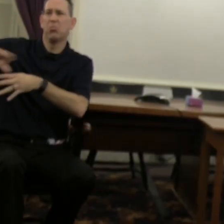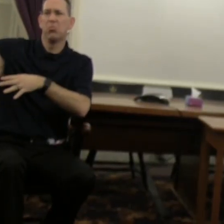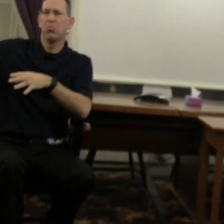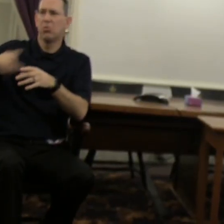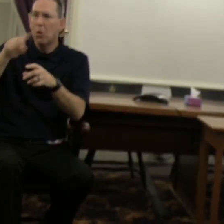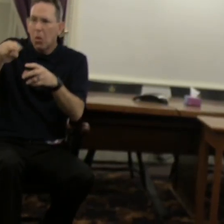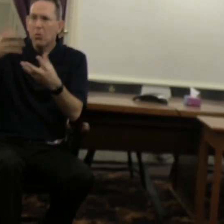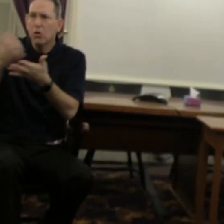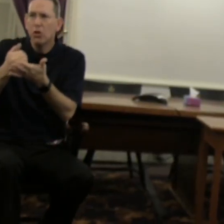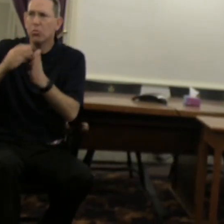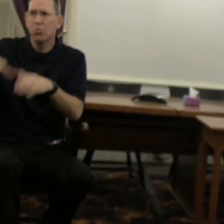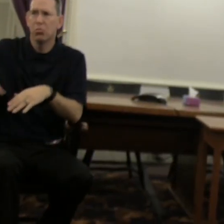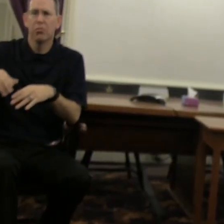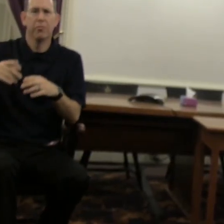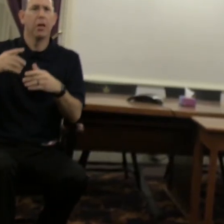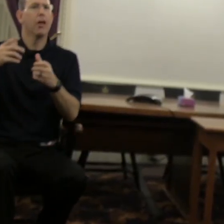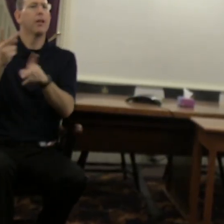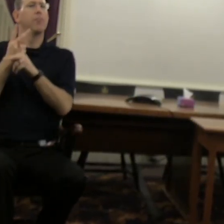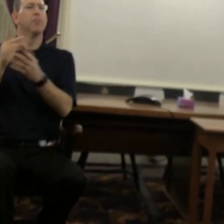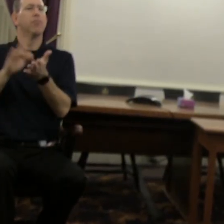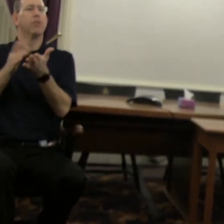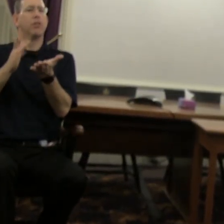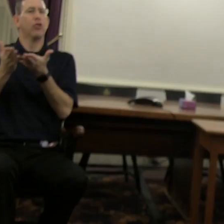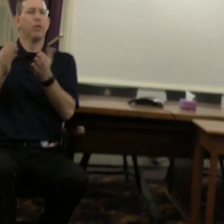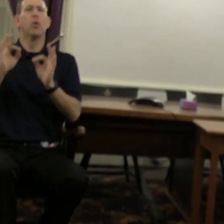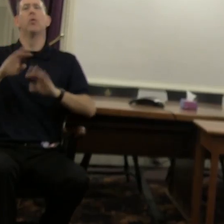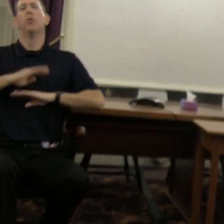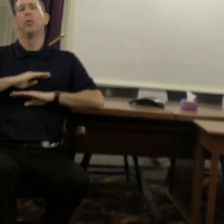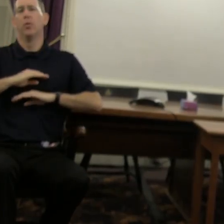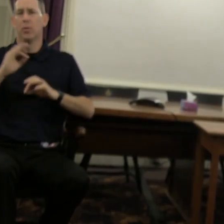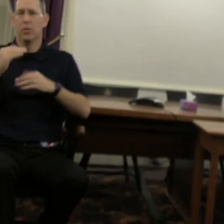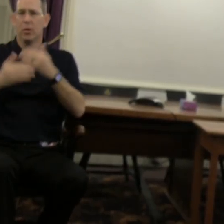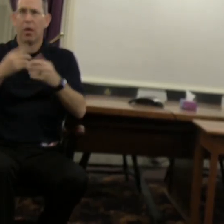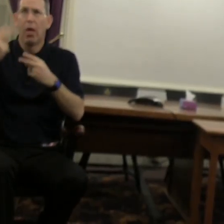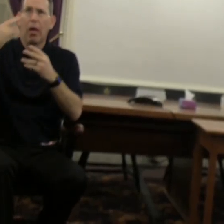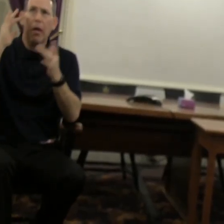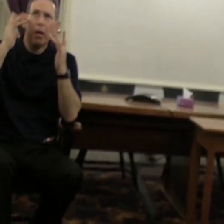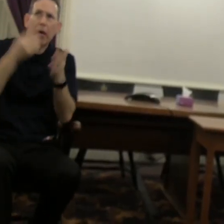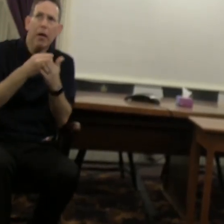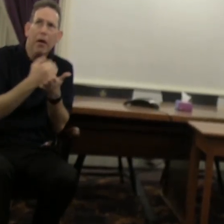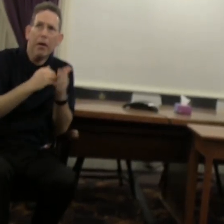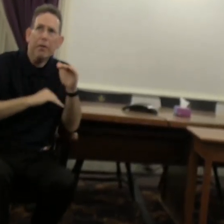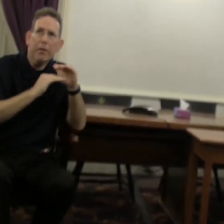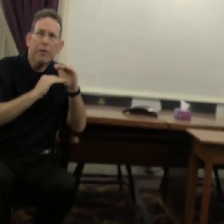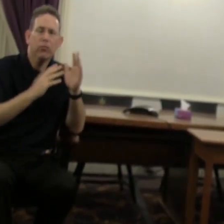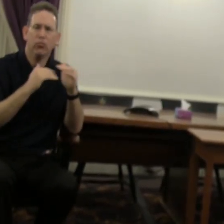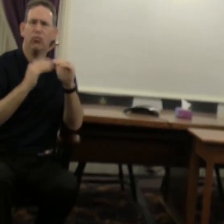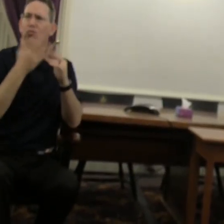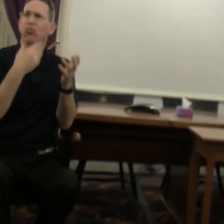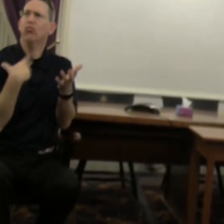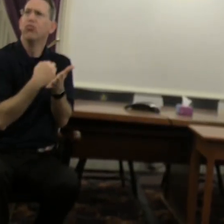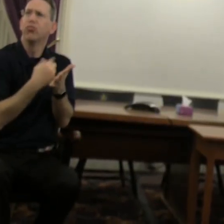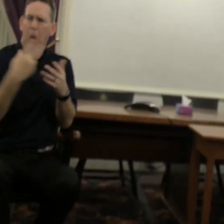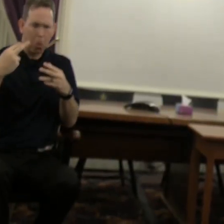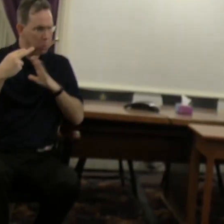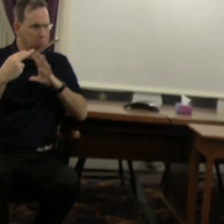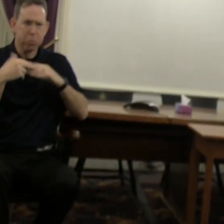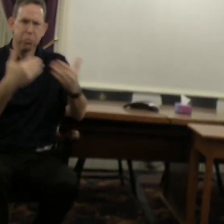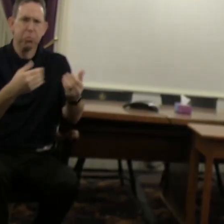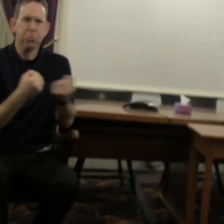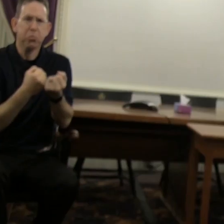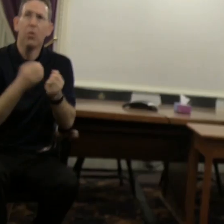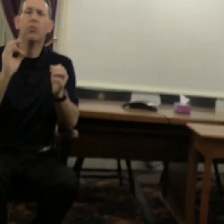there is now a spousal income disregard. The income of the spouse not applying for or